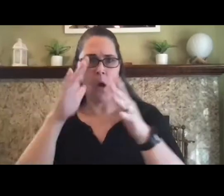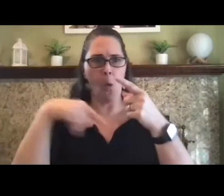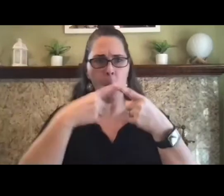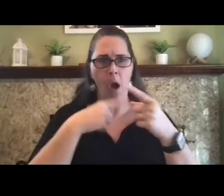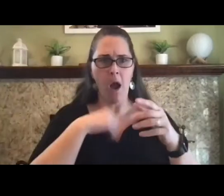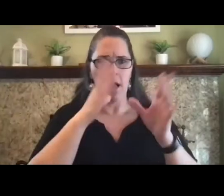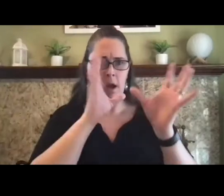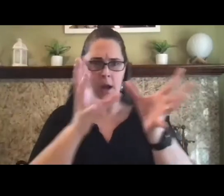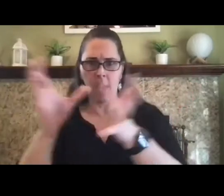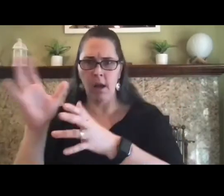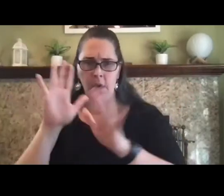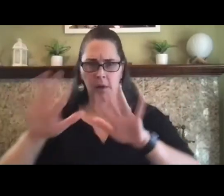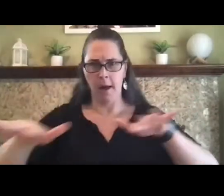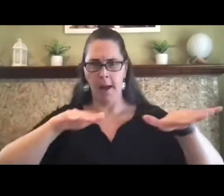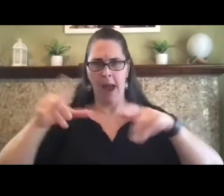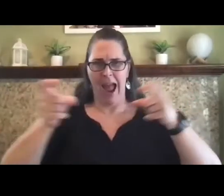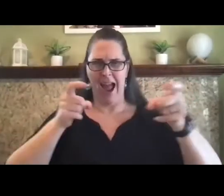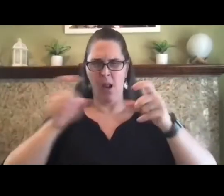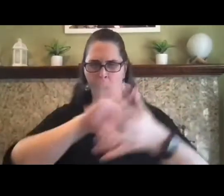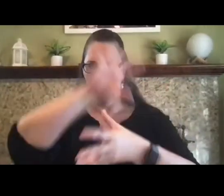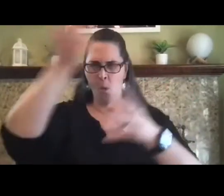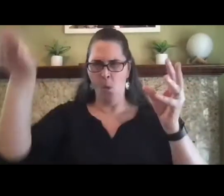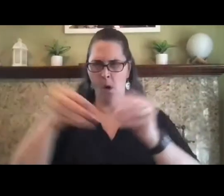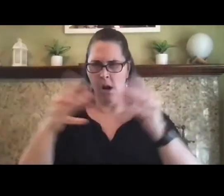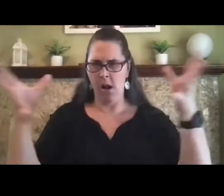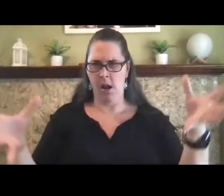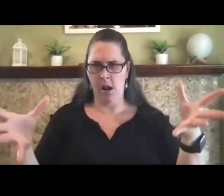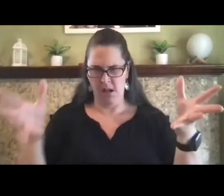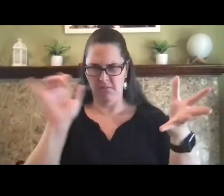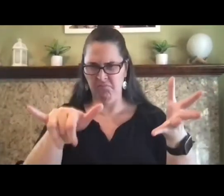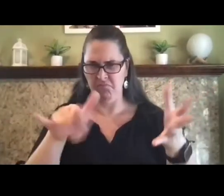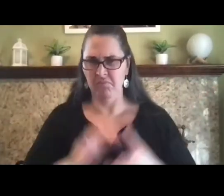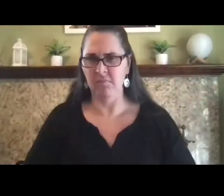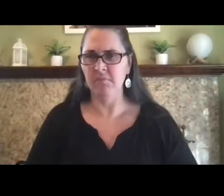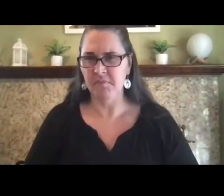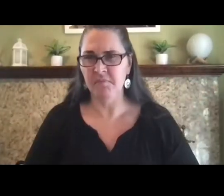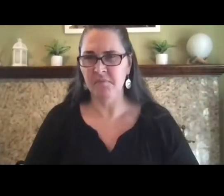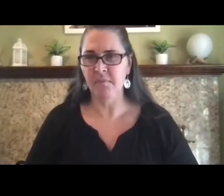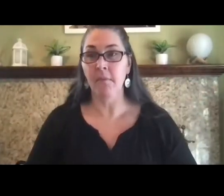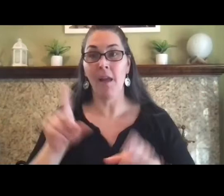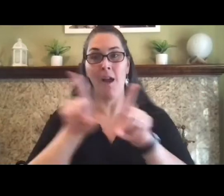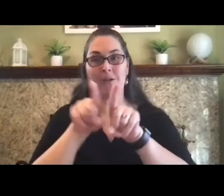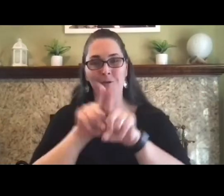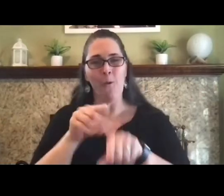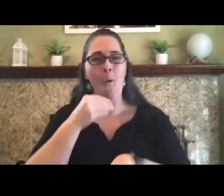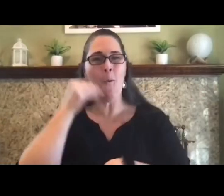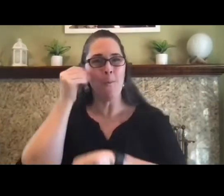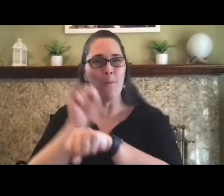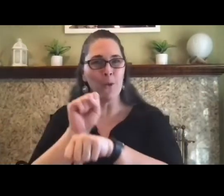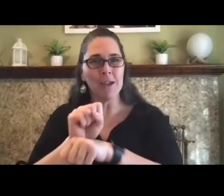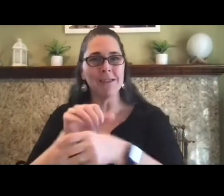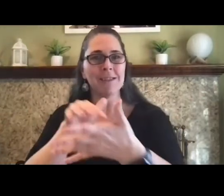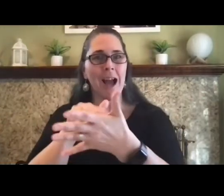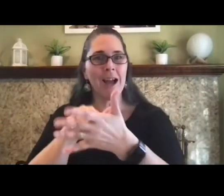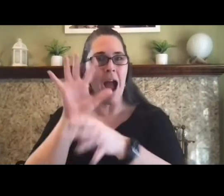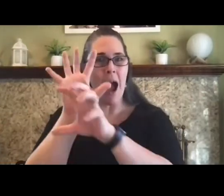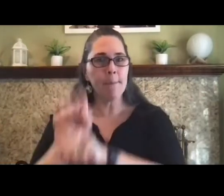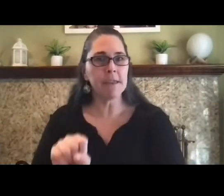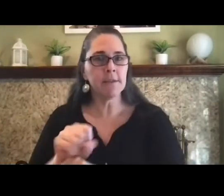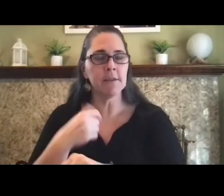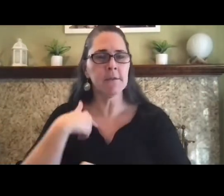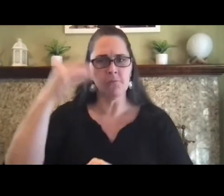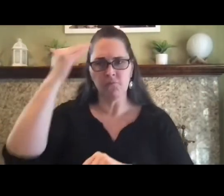and how I'm able to manage everything as I go about my day. This also includes homework and study